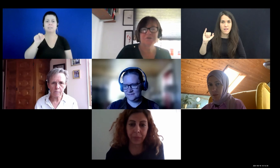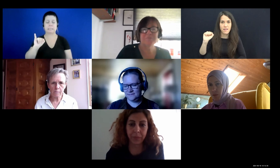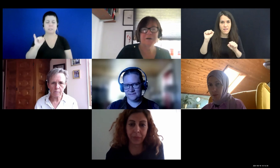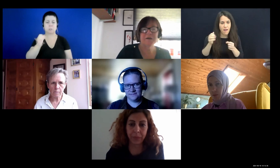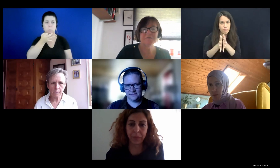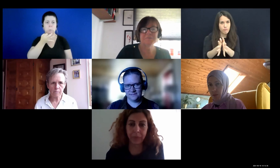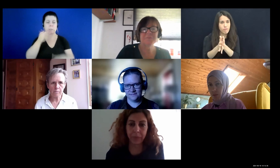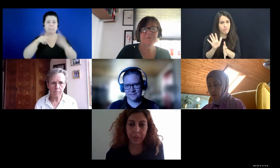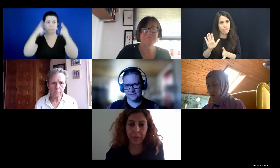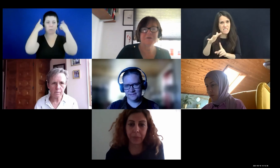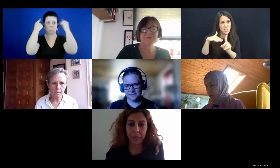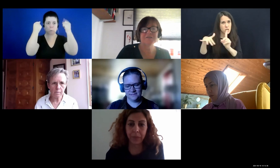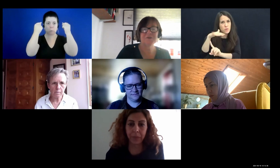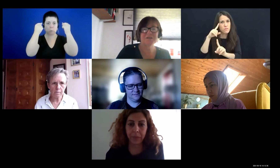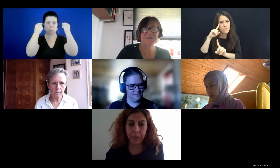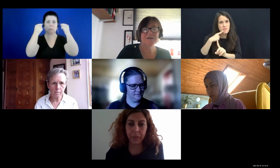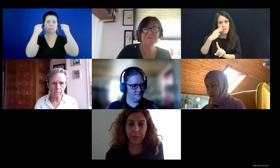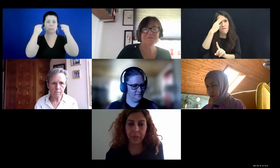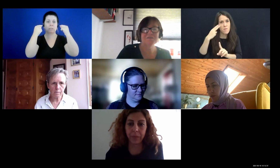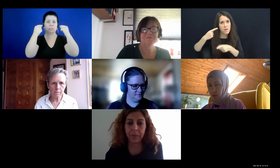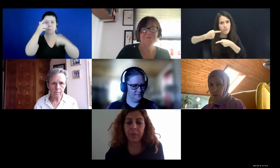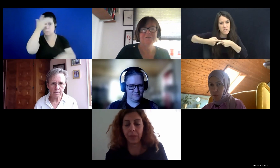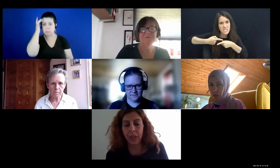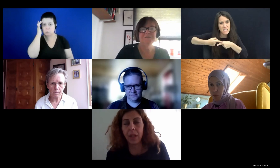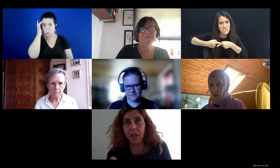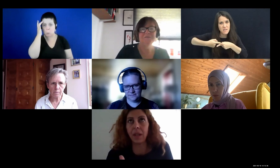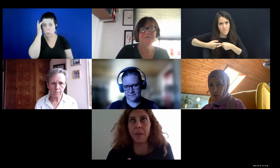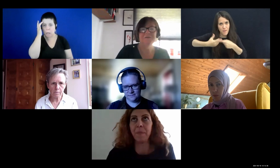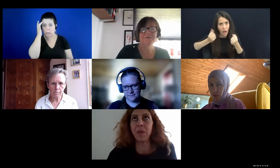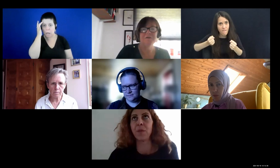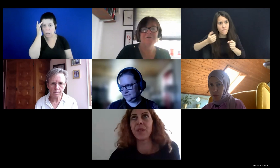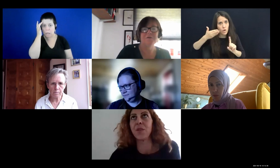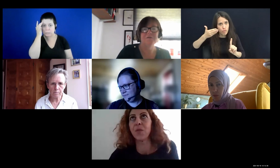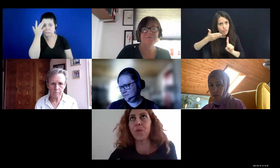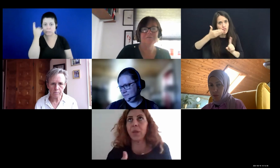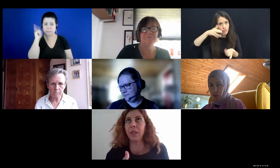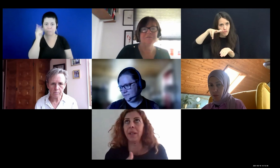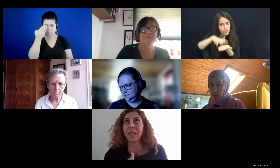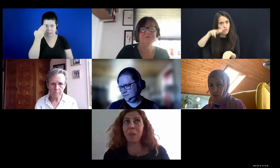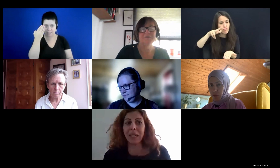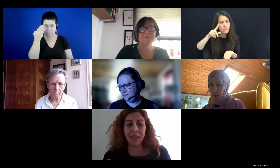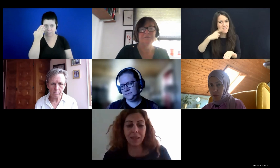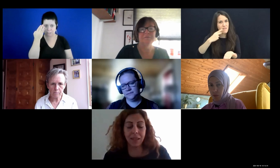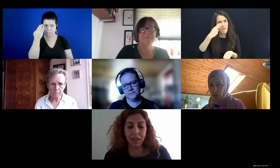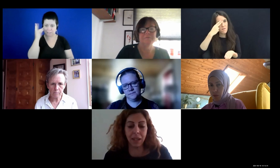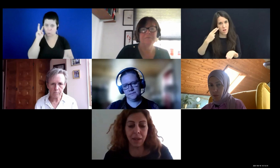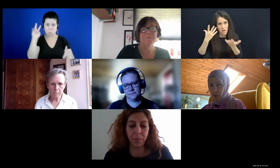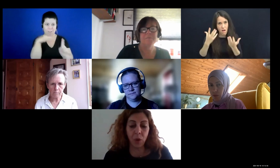sure if people with deaf blindness are recognized. No, there's no